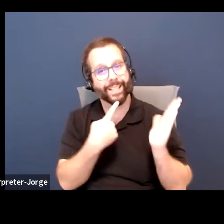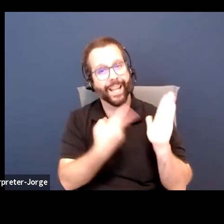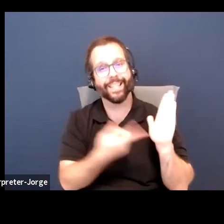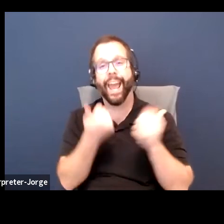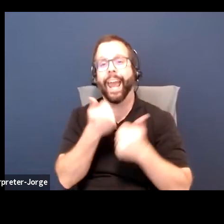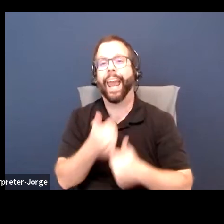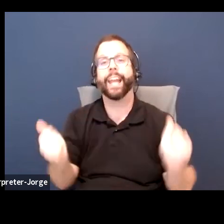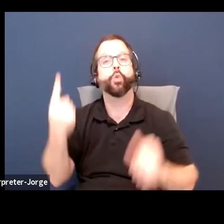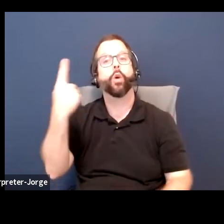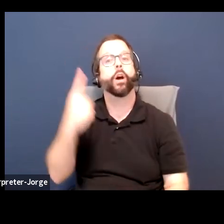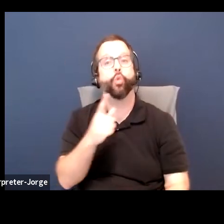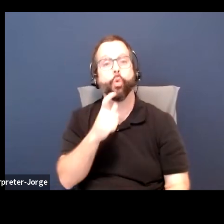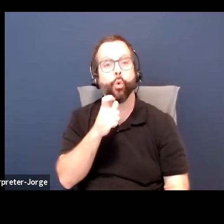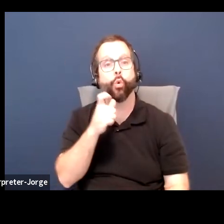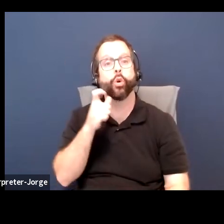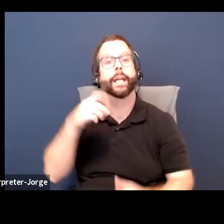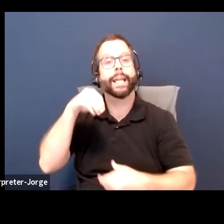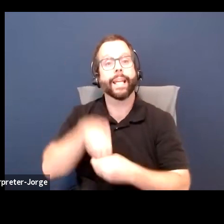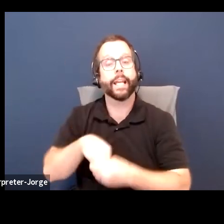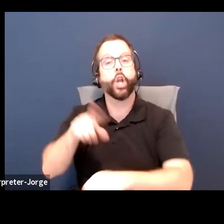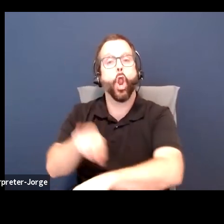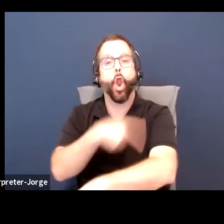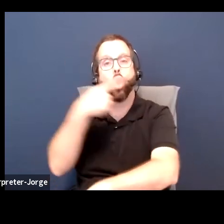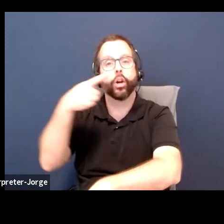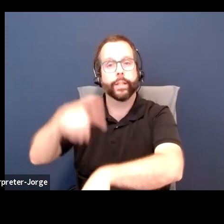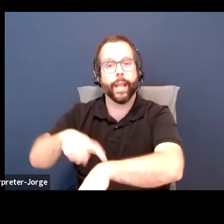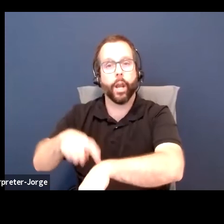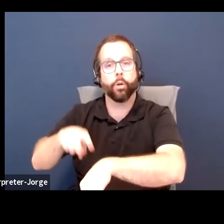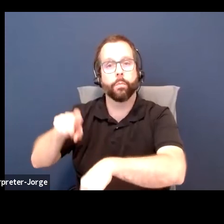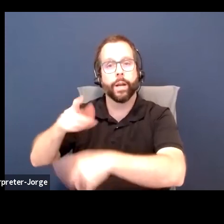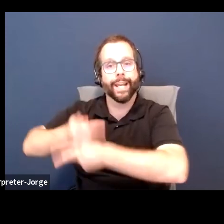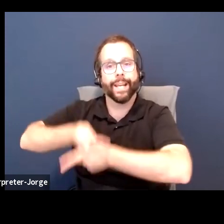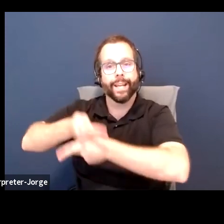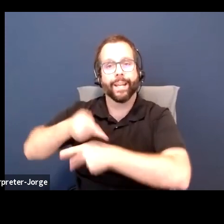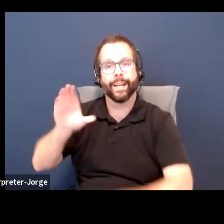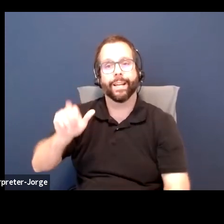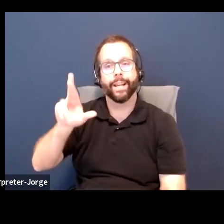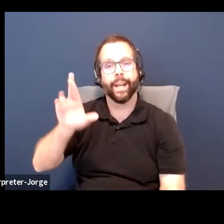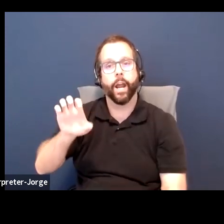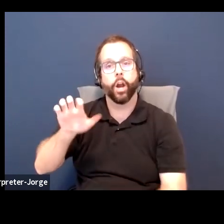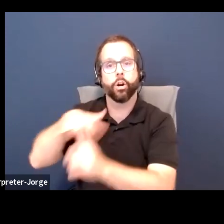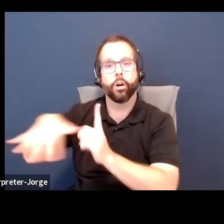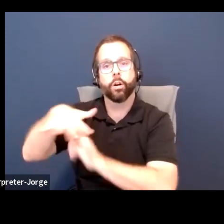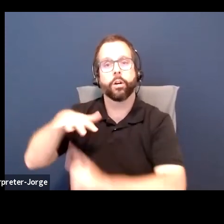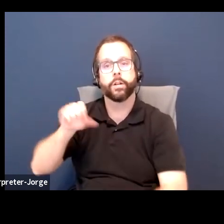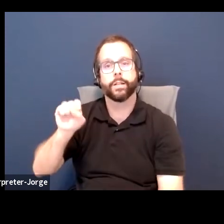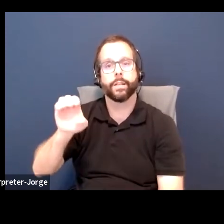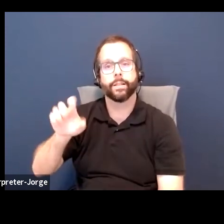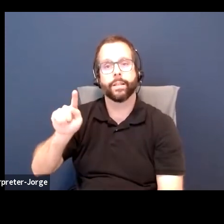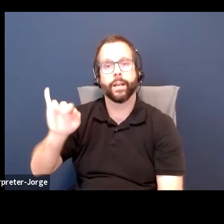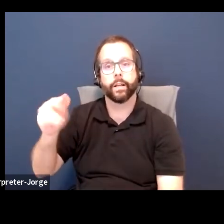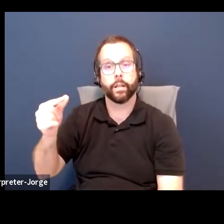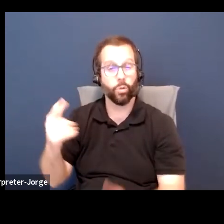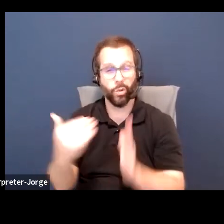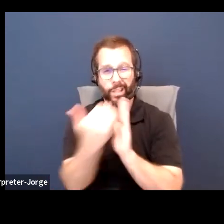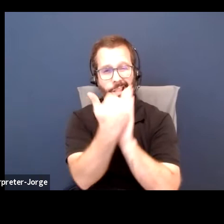anyone who is in a long-term care setting. And there's a whole list of the broad range